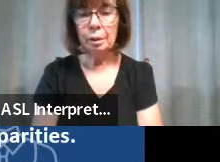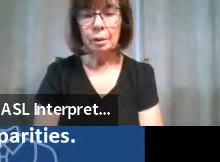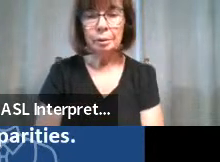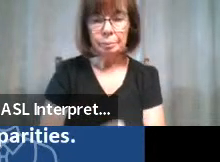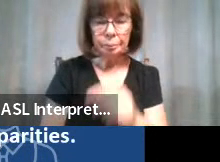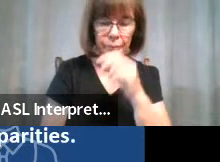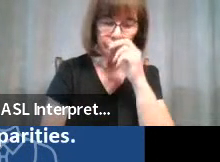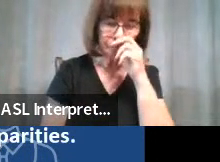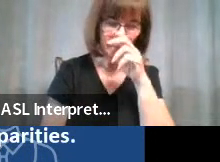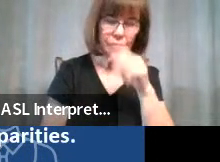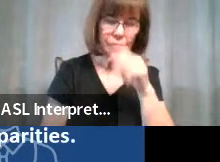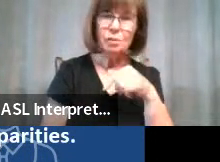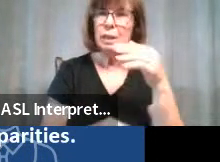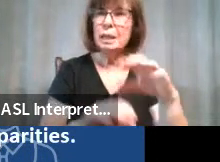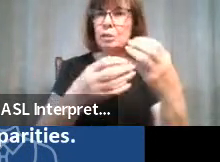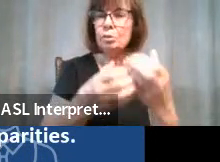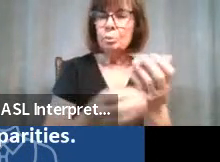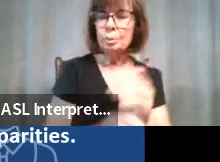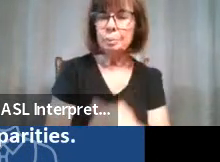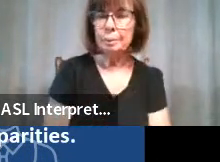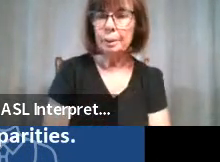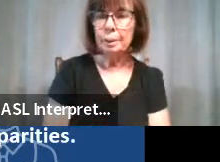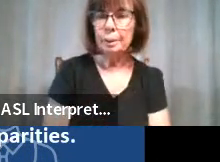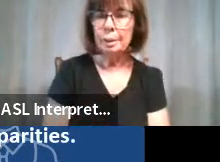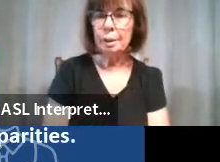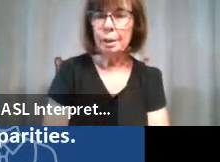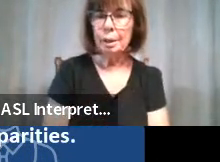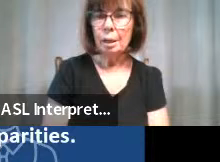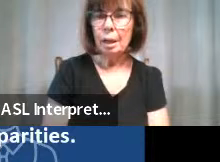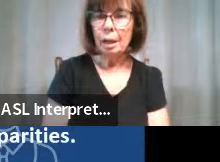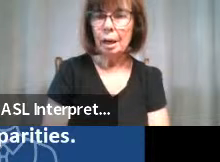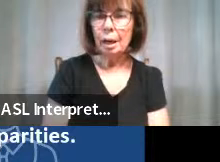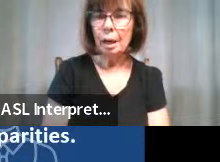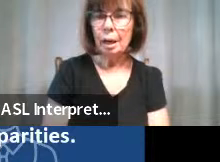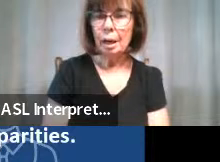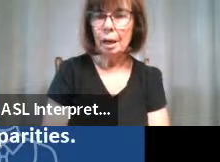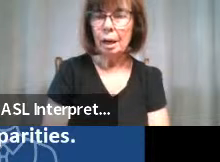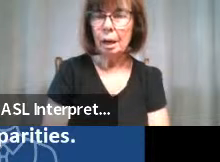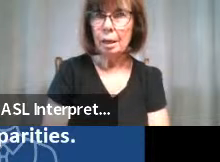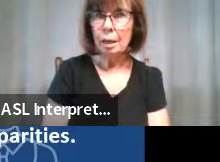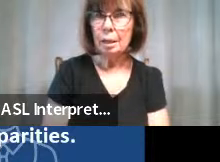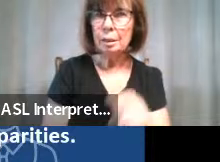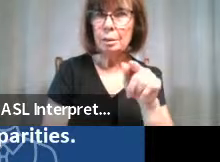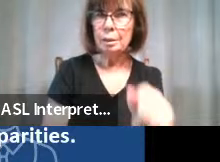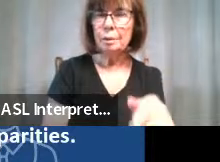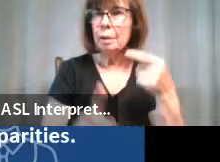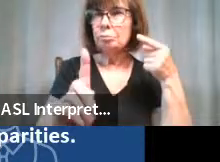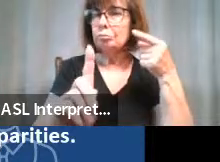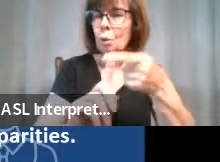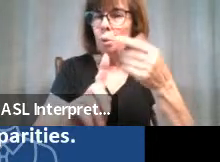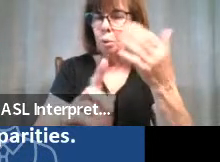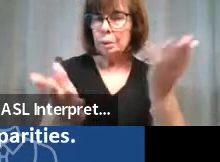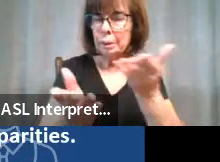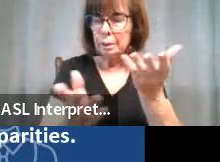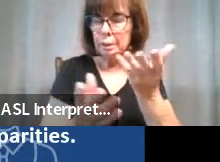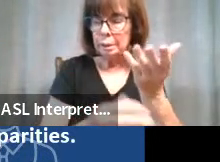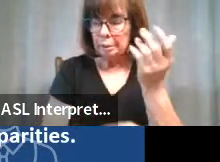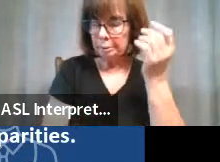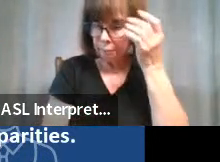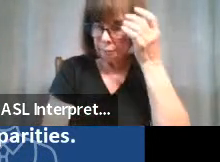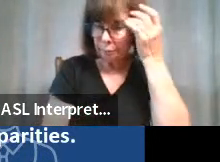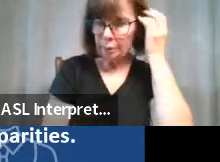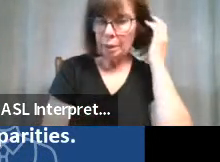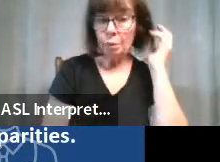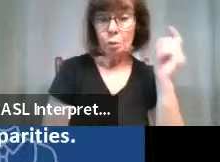next group, we want to go into our community support. The intention here, the headlines in red are really